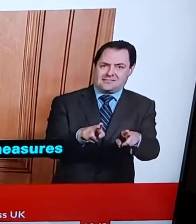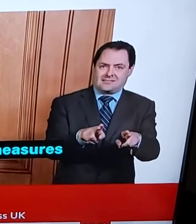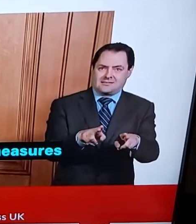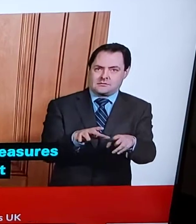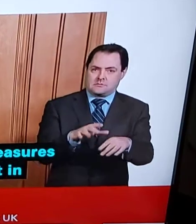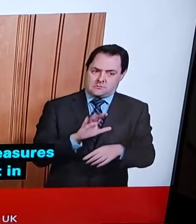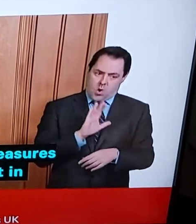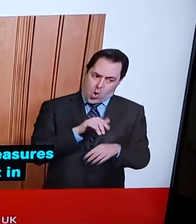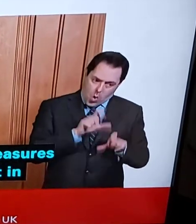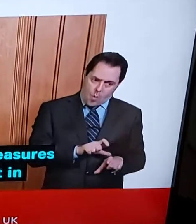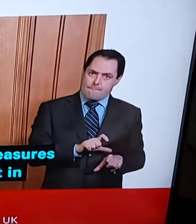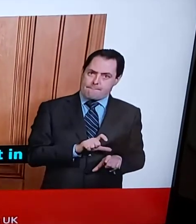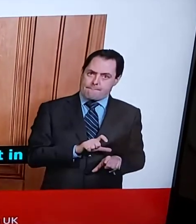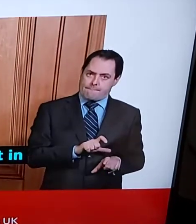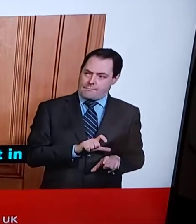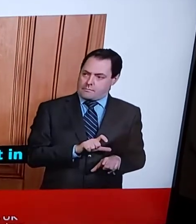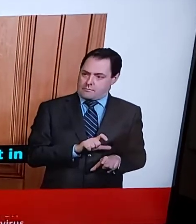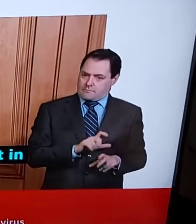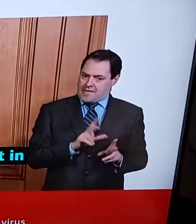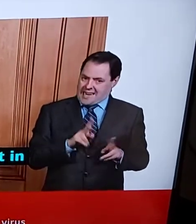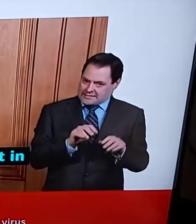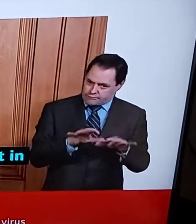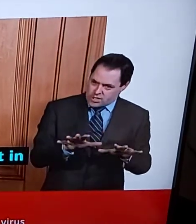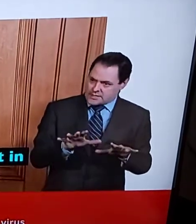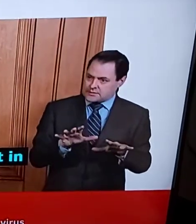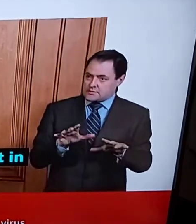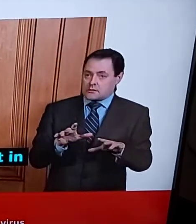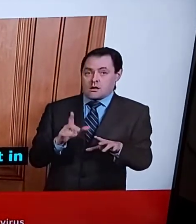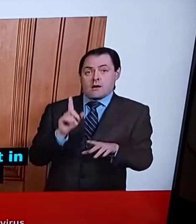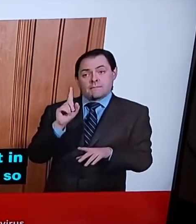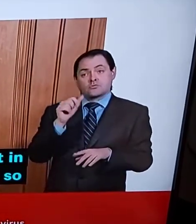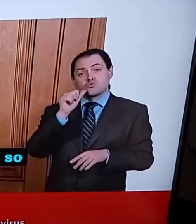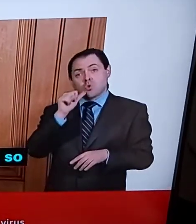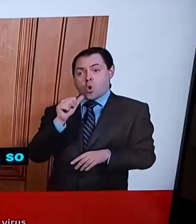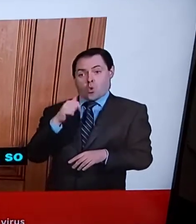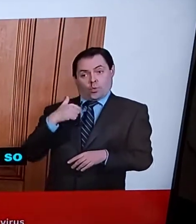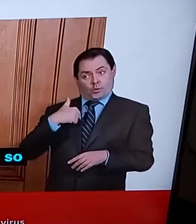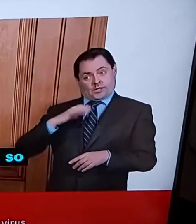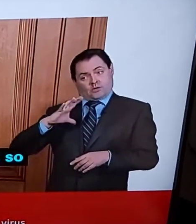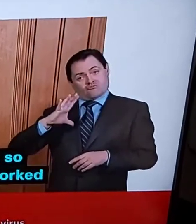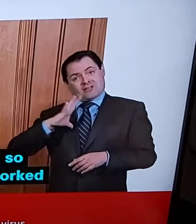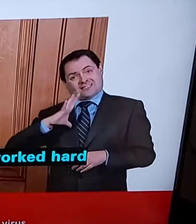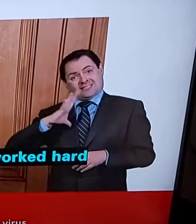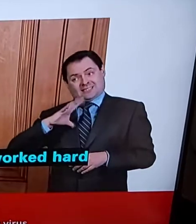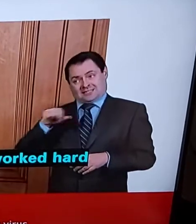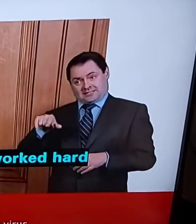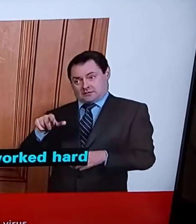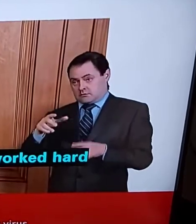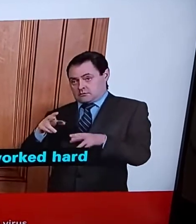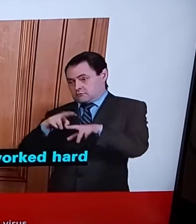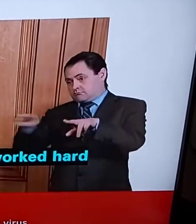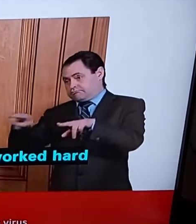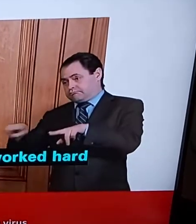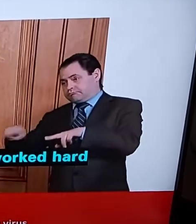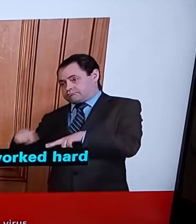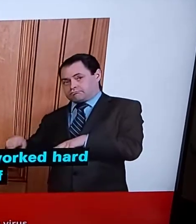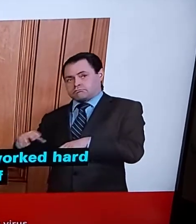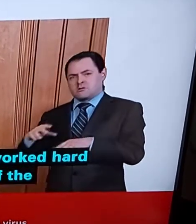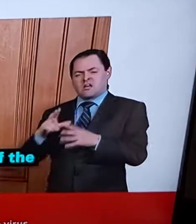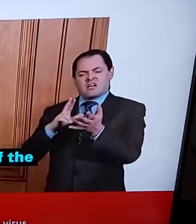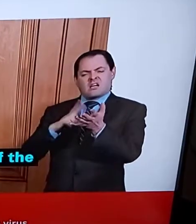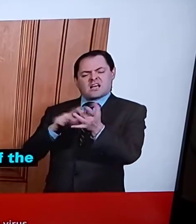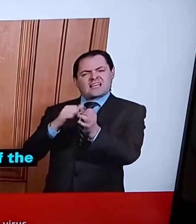so reducing demand, we have worked hard to make sure that we're ahead of the curve and we have increased capacity. And you've heard about the Nightingale